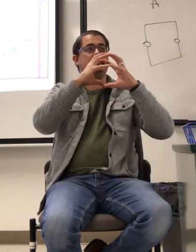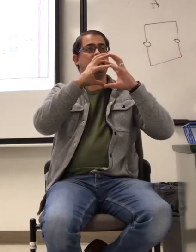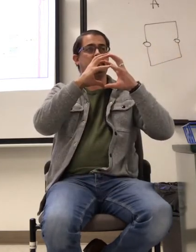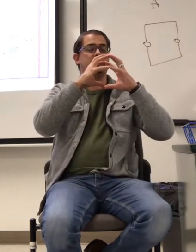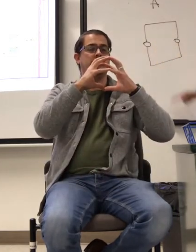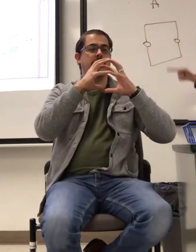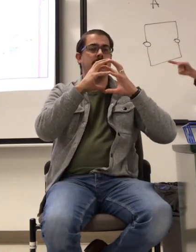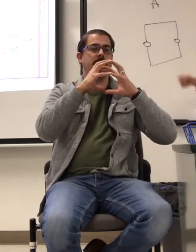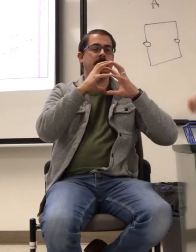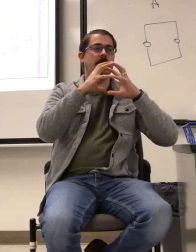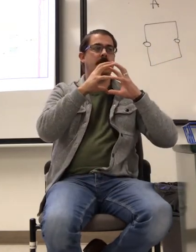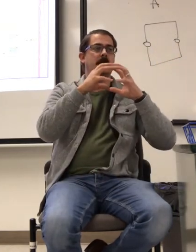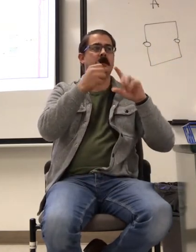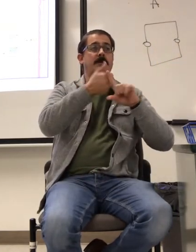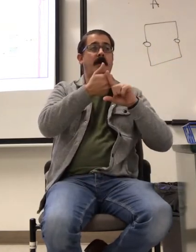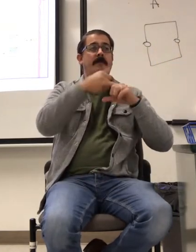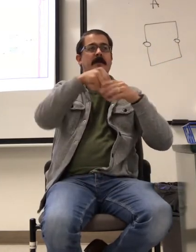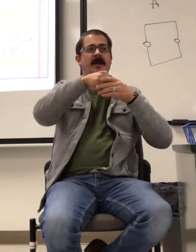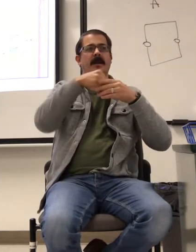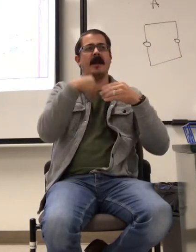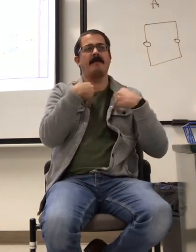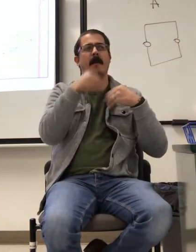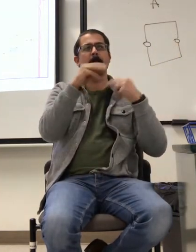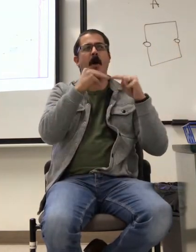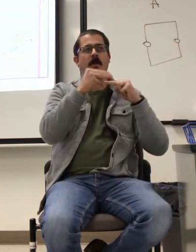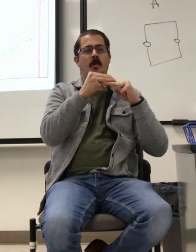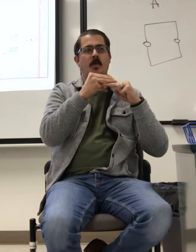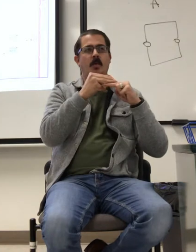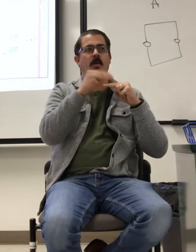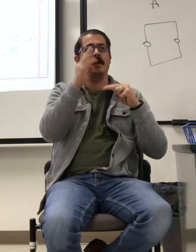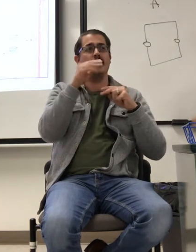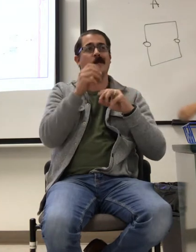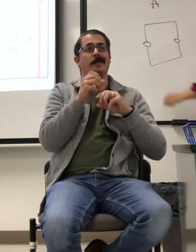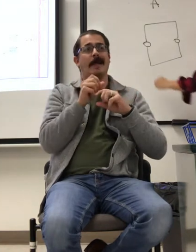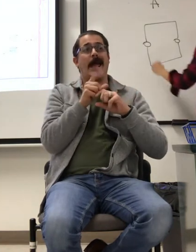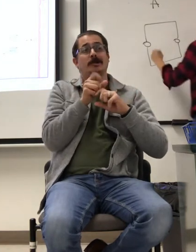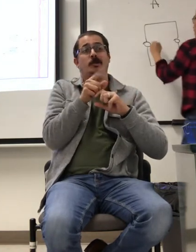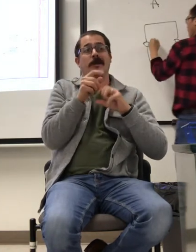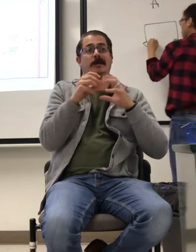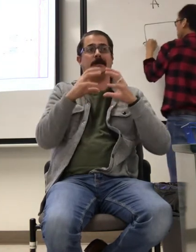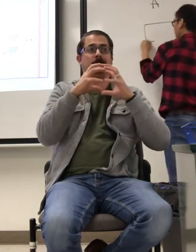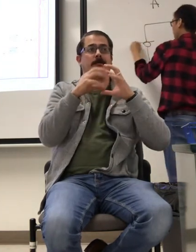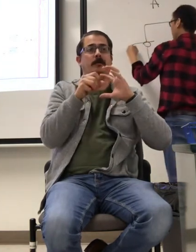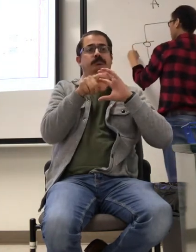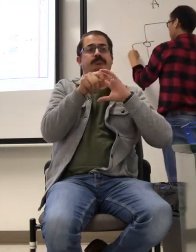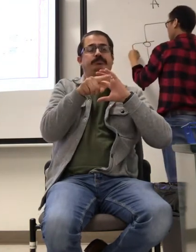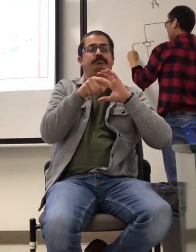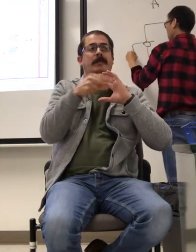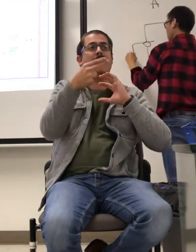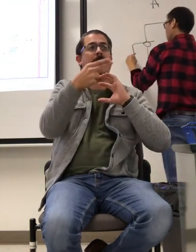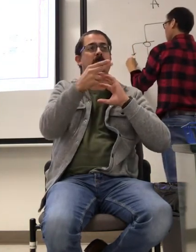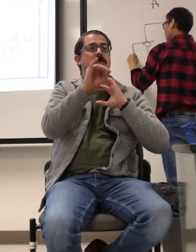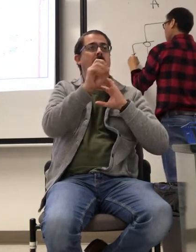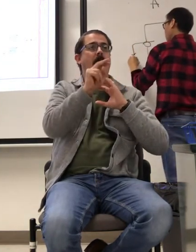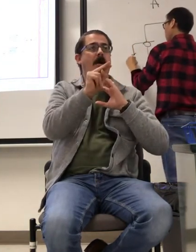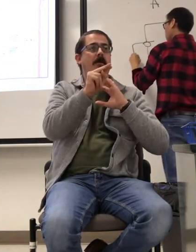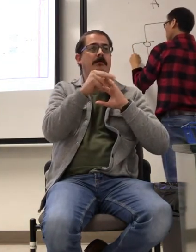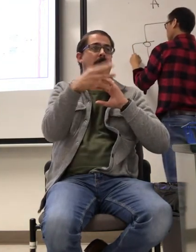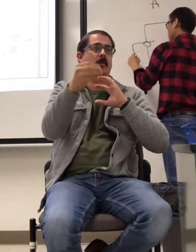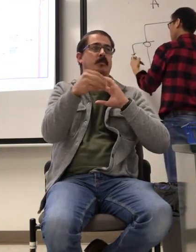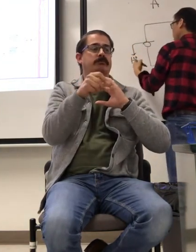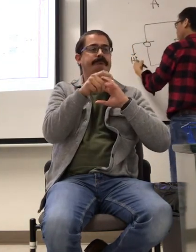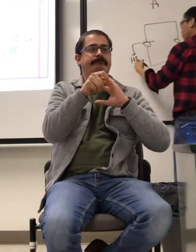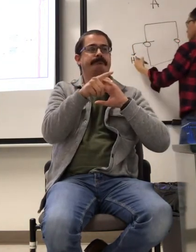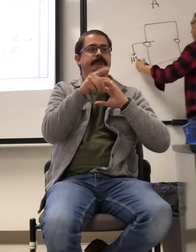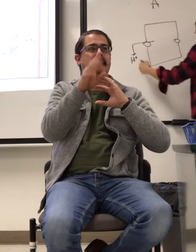A, what it's showing you on the picture is that it's excreting a hydrogen ion. Of course,